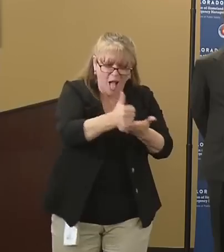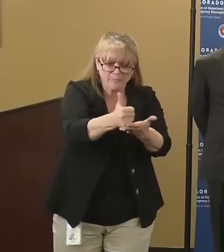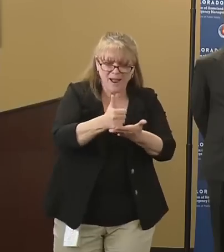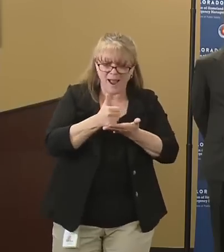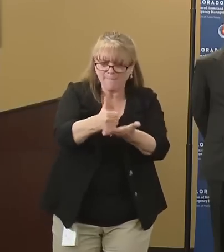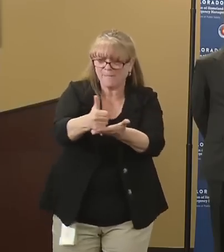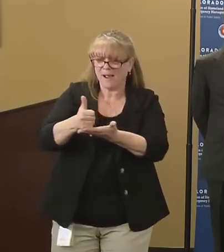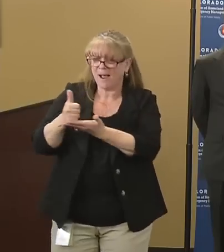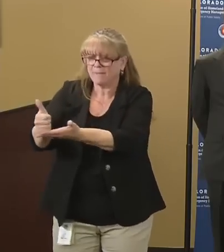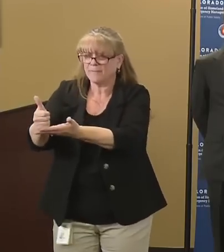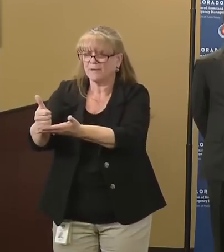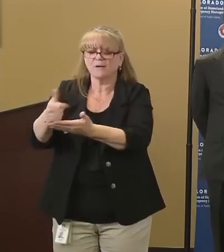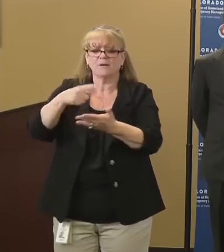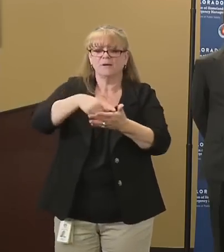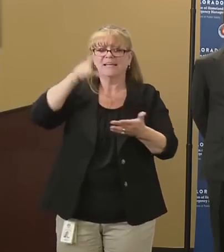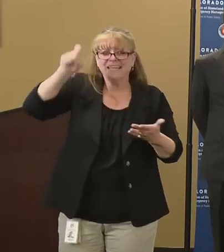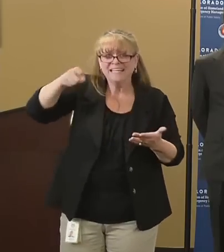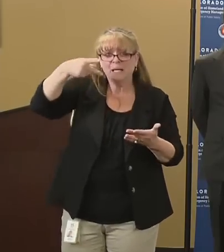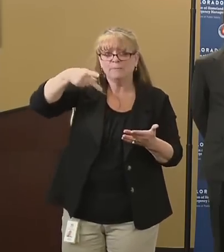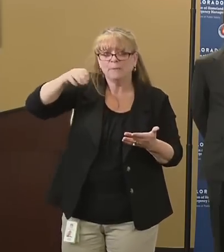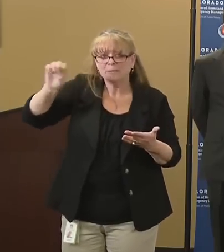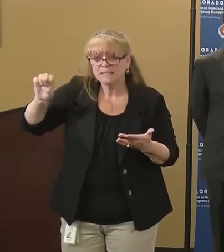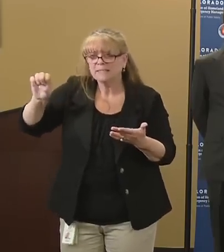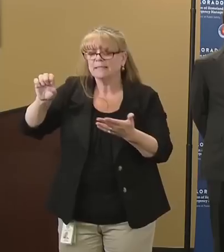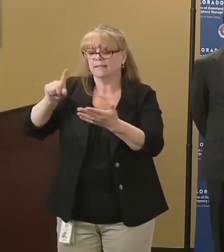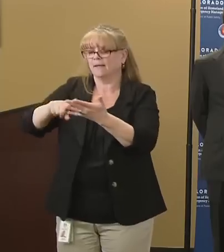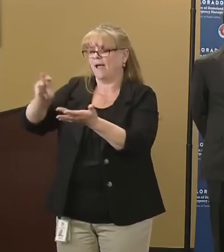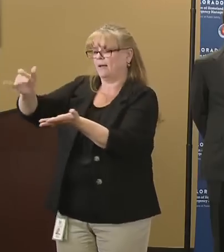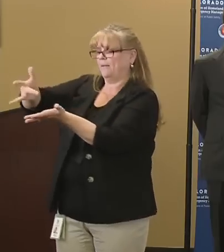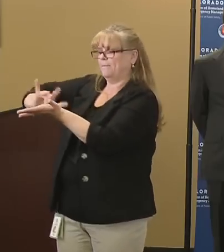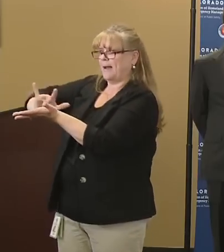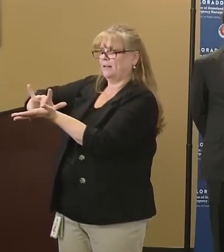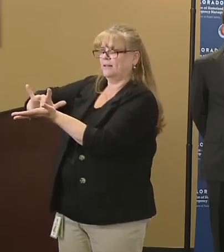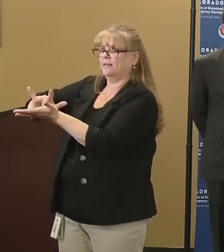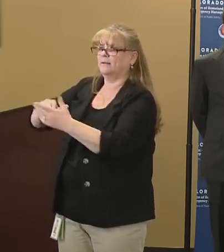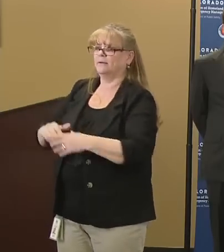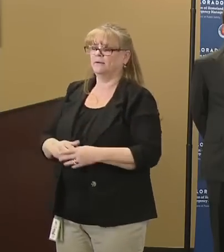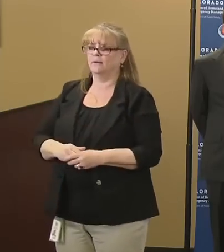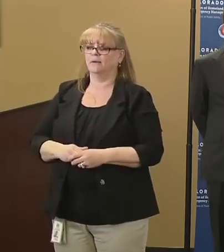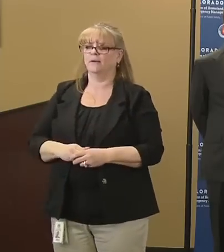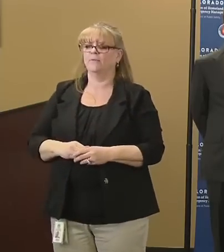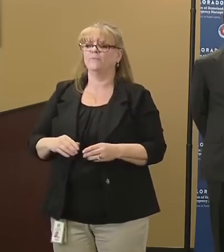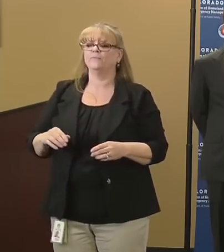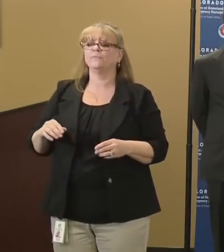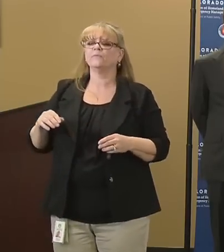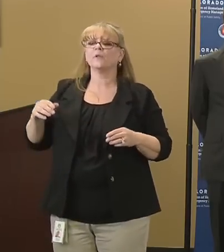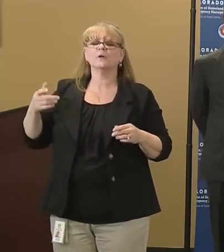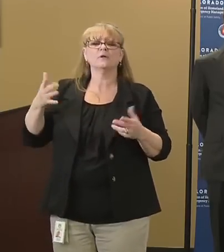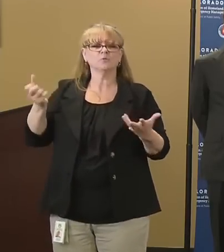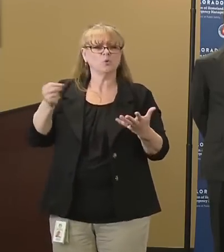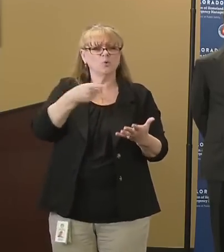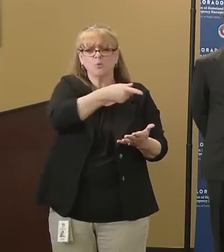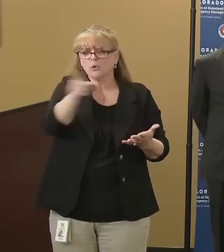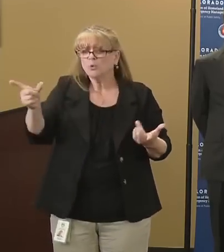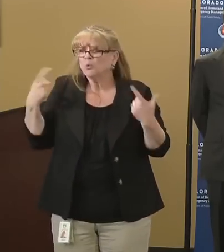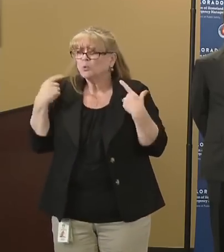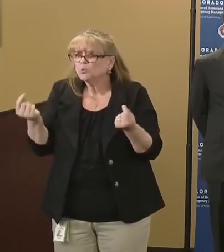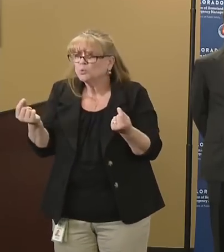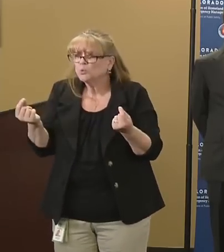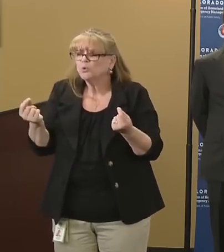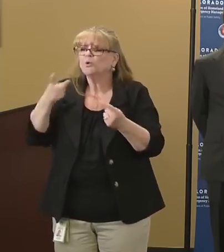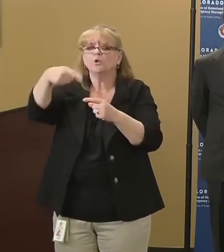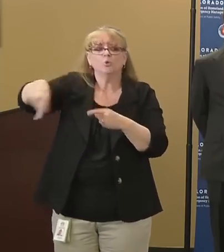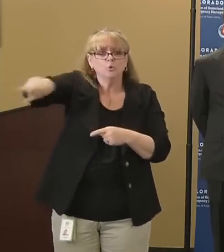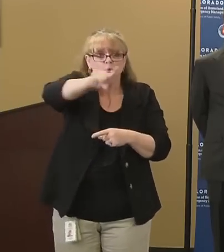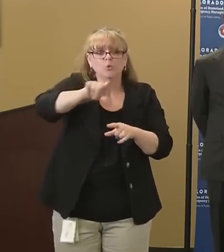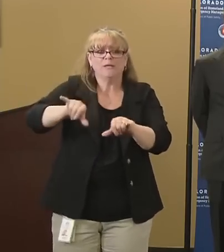So what can we do as a community? The most important thing you can do is decrease the spread of this virus is to stay home. And if you must go out,